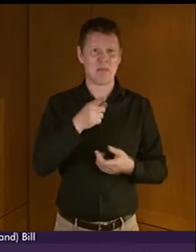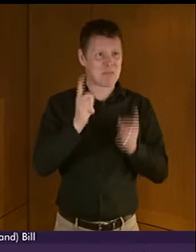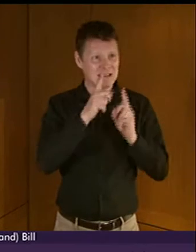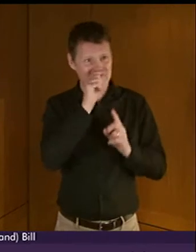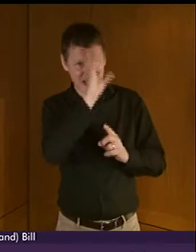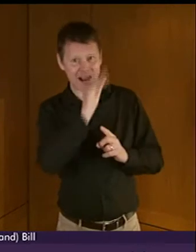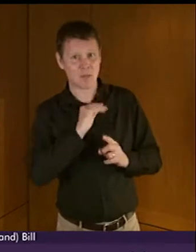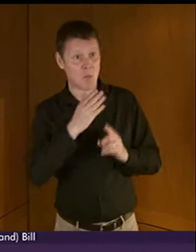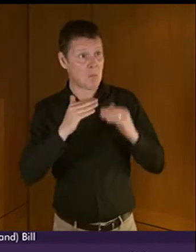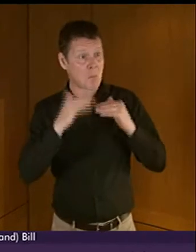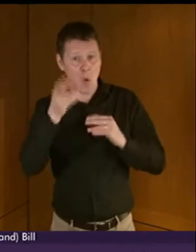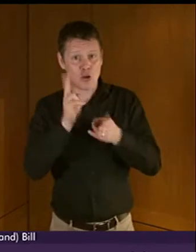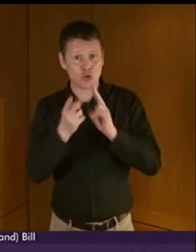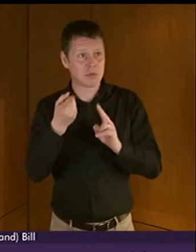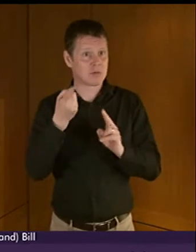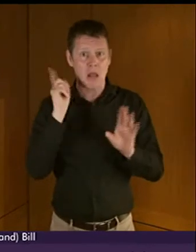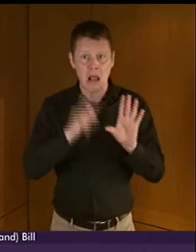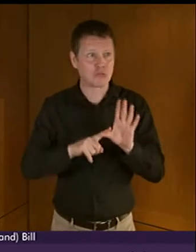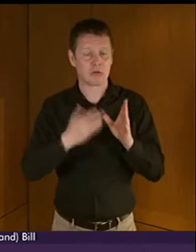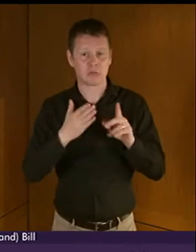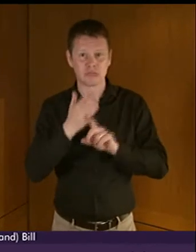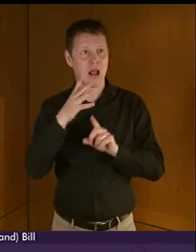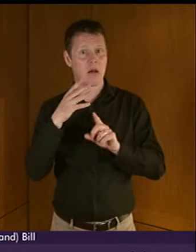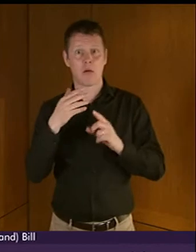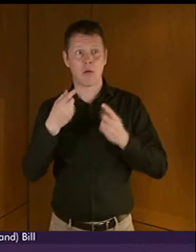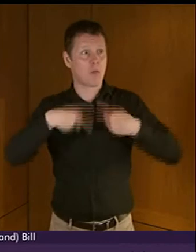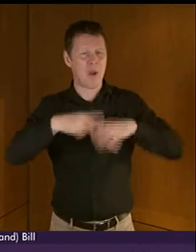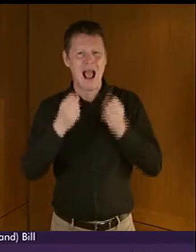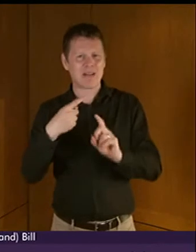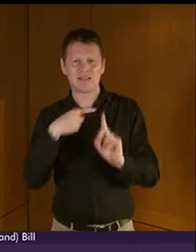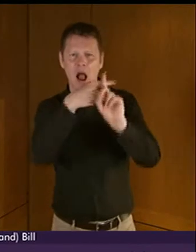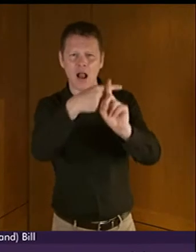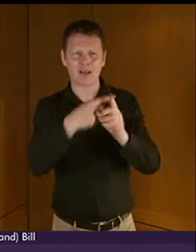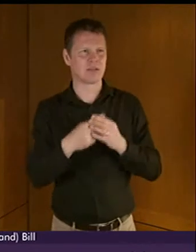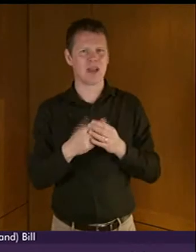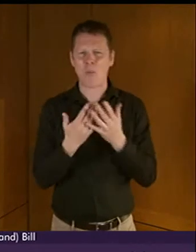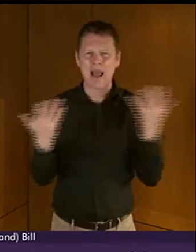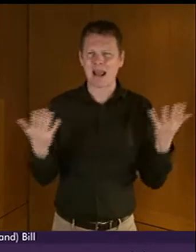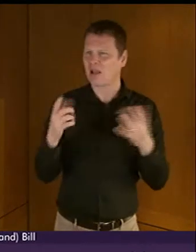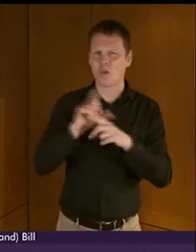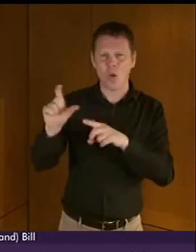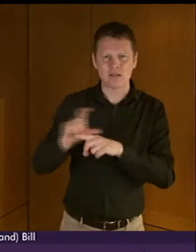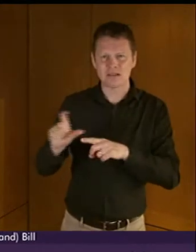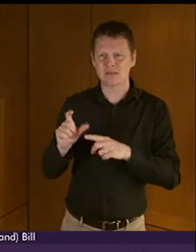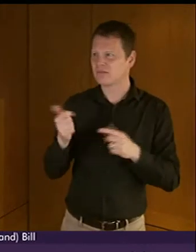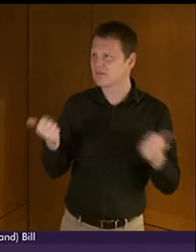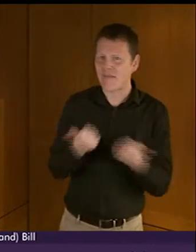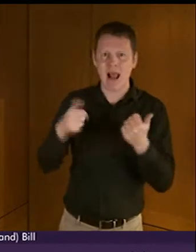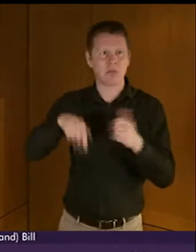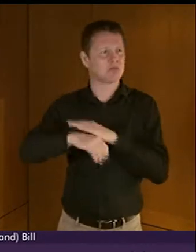been a growth? Is there intended to be a target for the number of interpreters? How many courses are there for BSL available in Scotland?